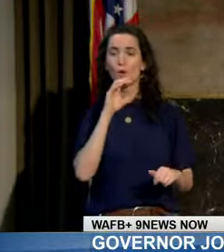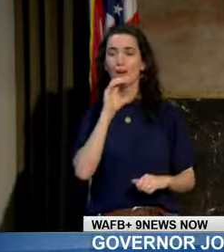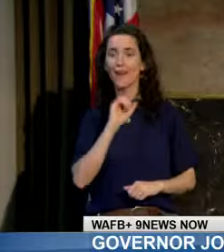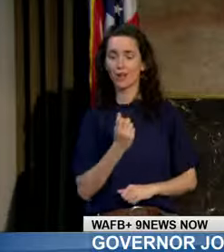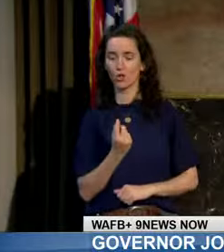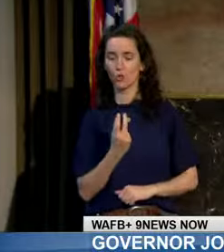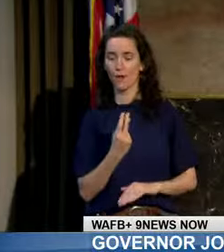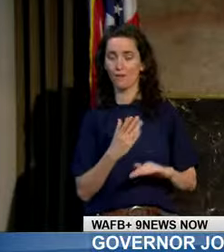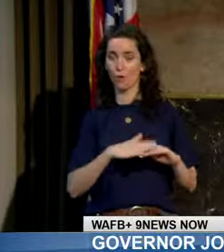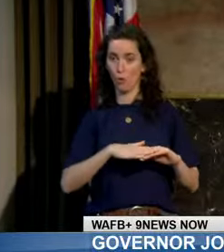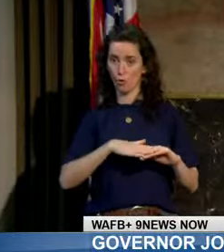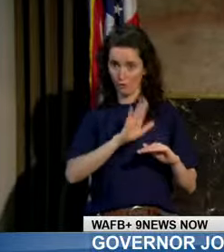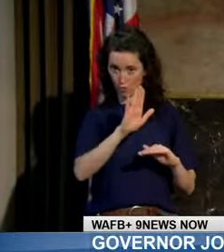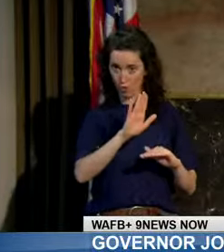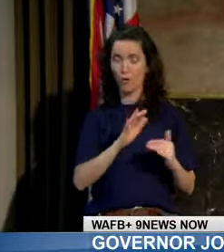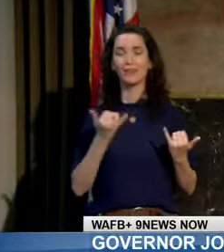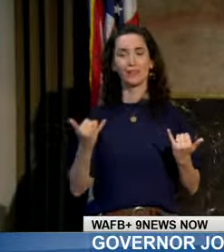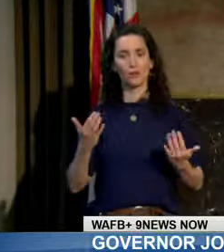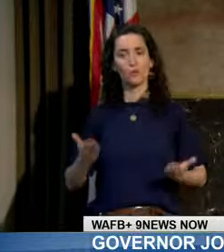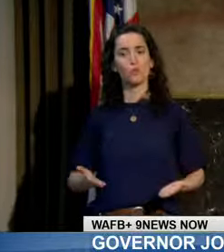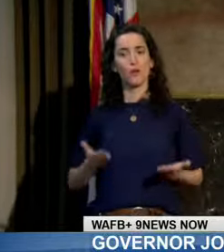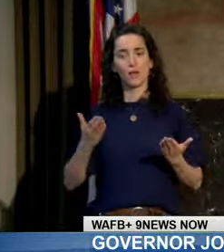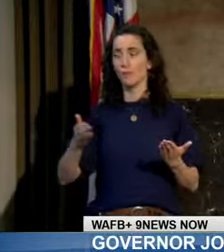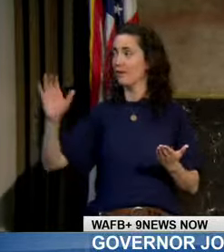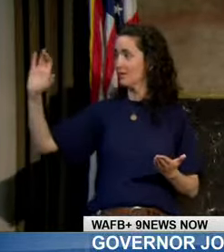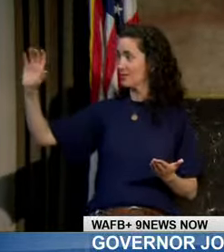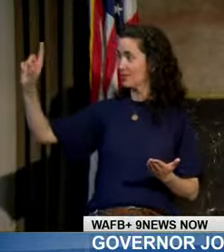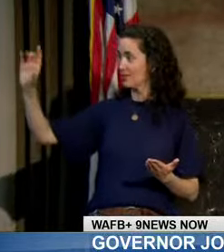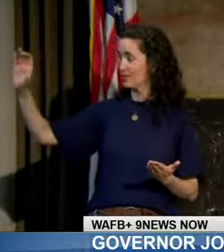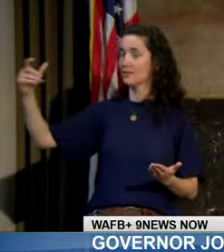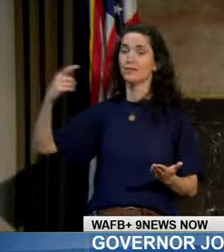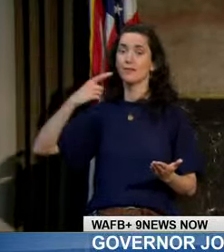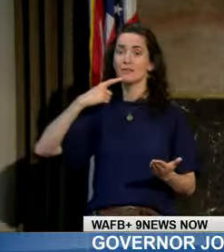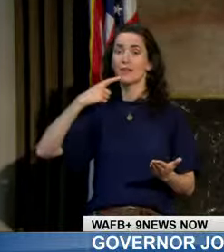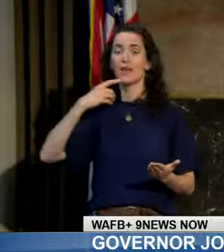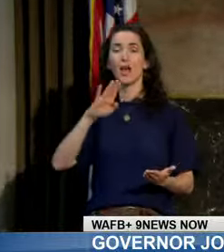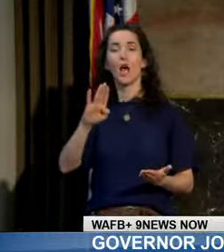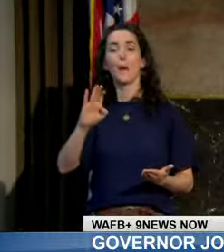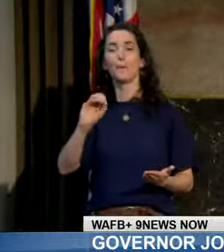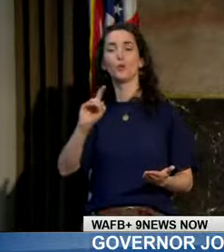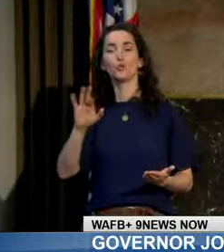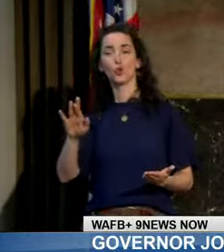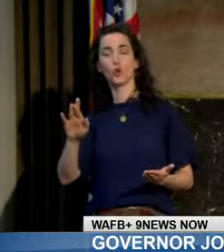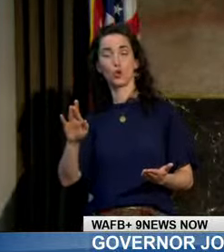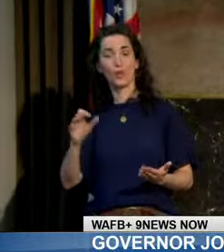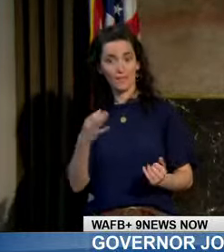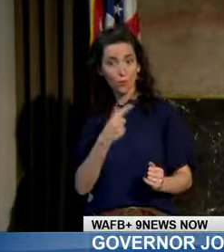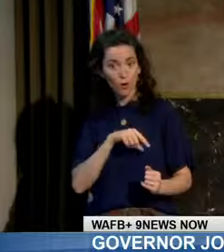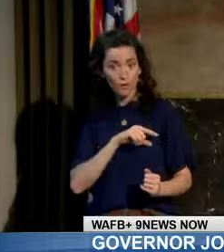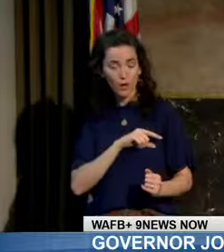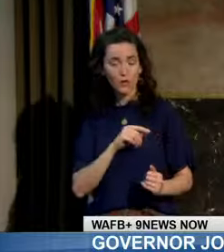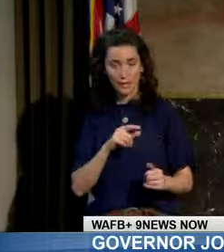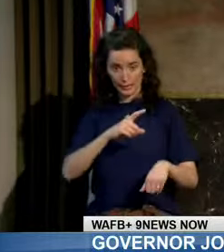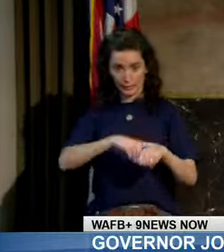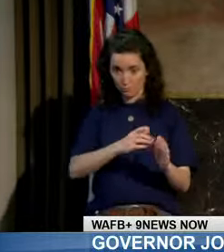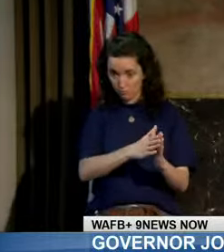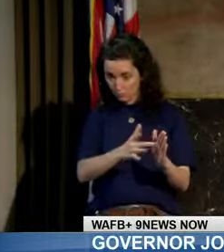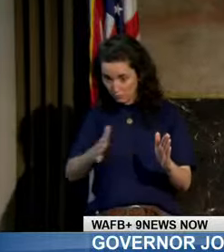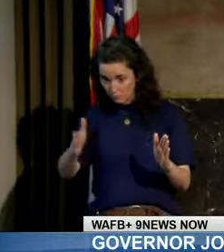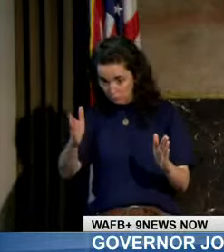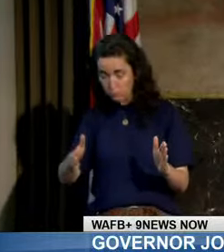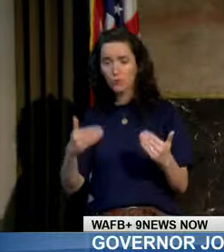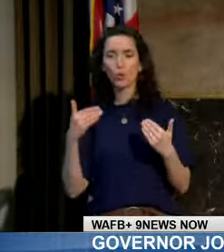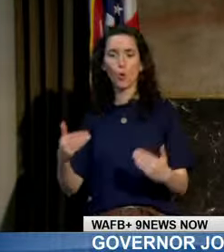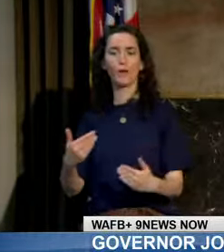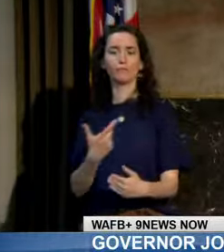and up is now recommended by the CDC to get boosted if eligible. There are 2 reasons for this.